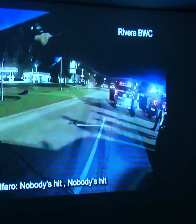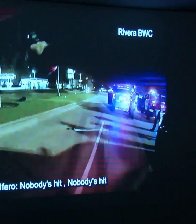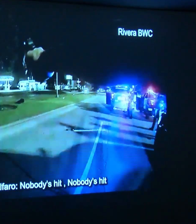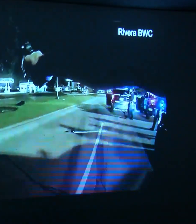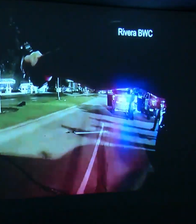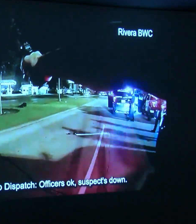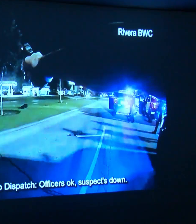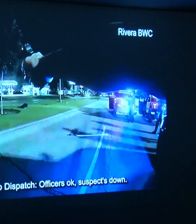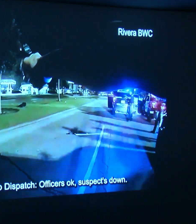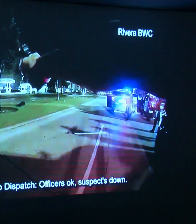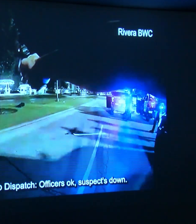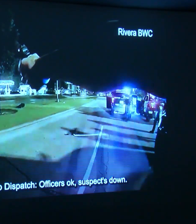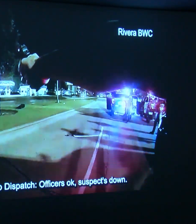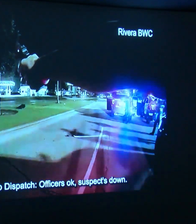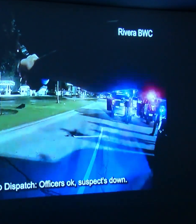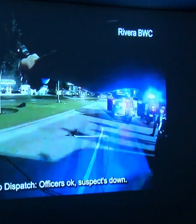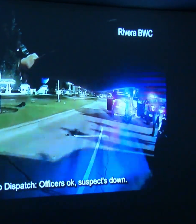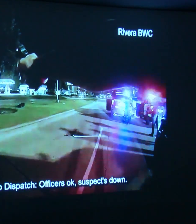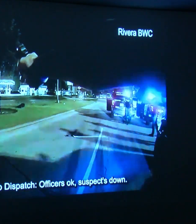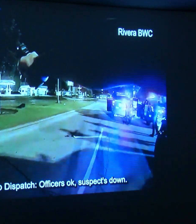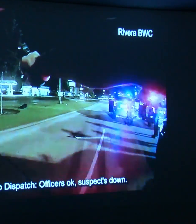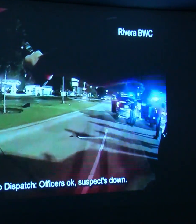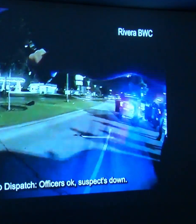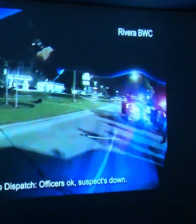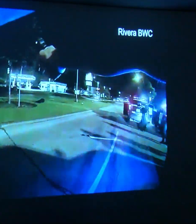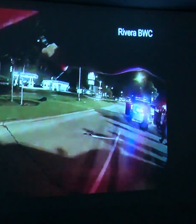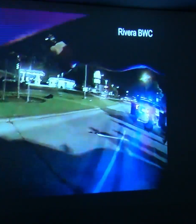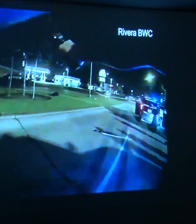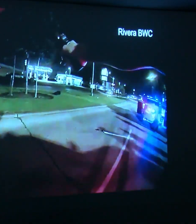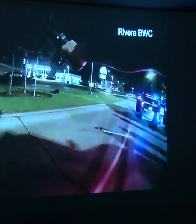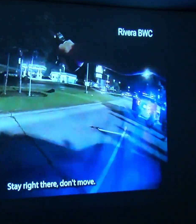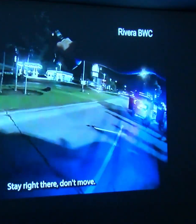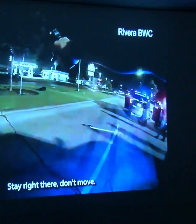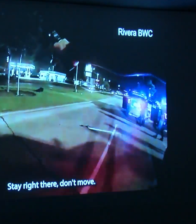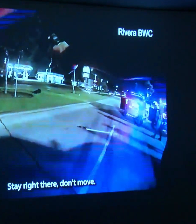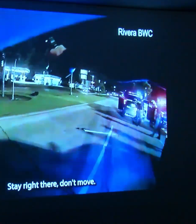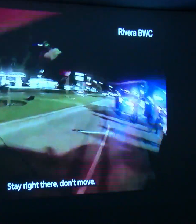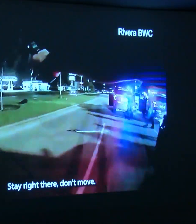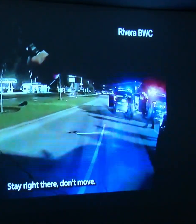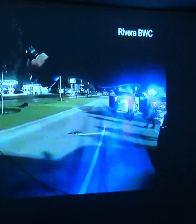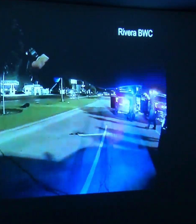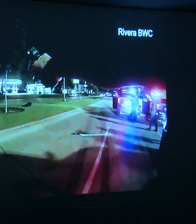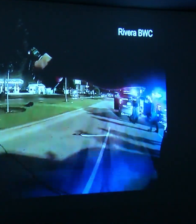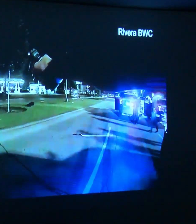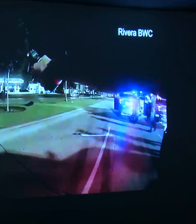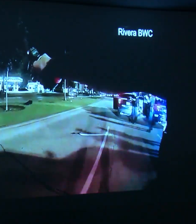hit. Officer, okay. Suspect's down. Stay right there. Don't move.